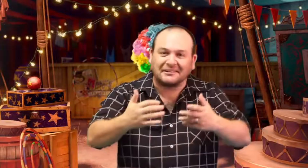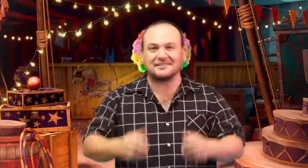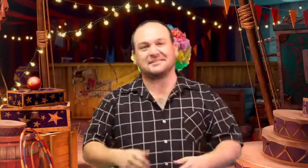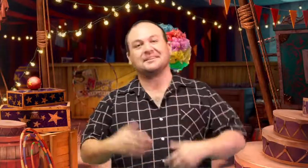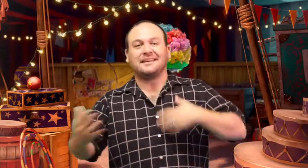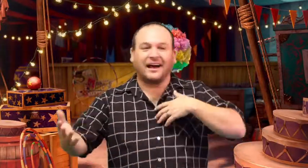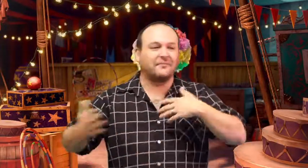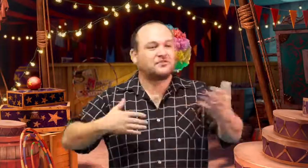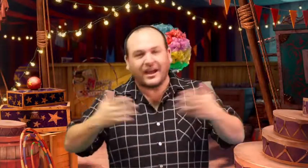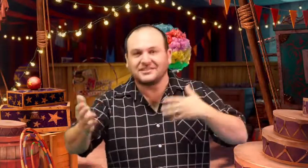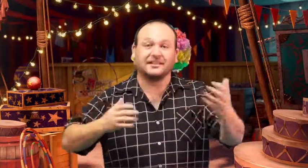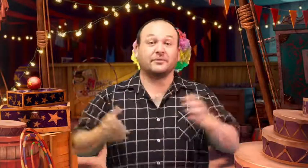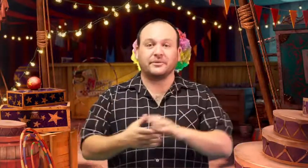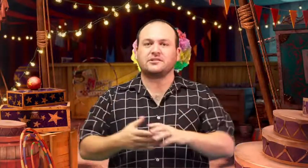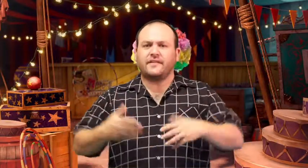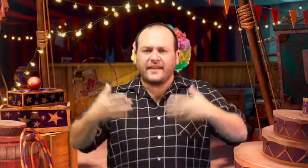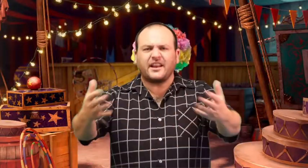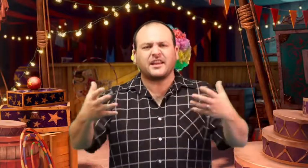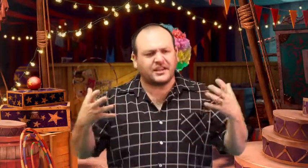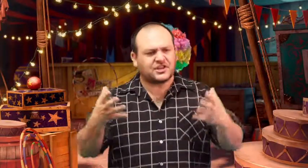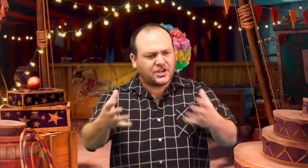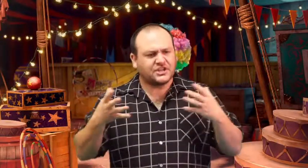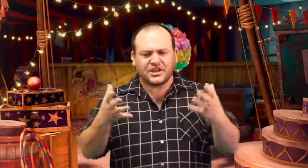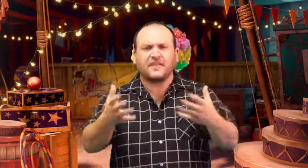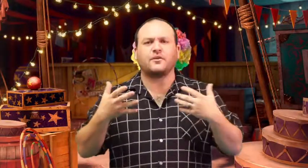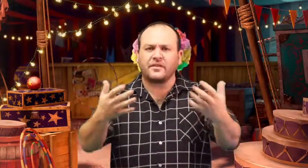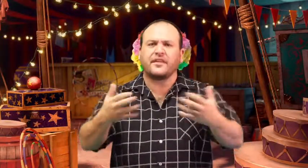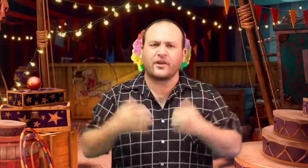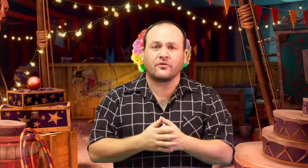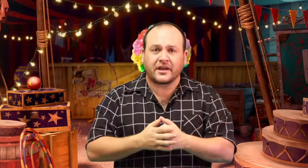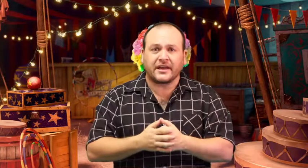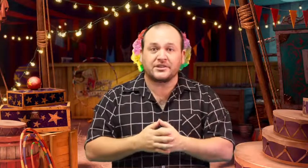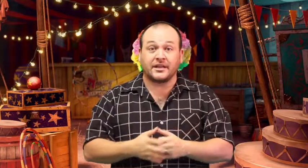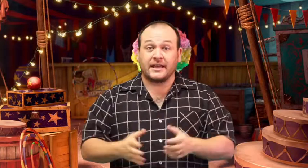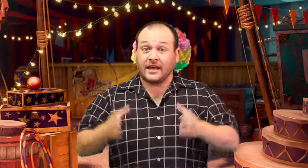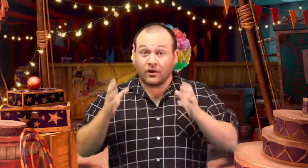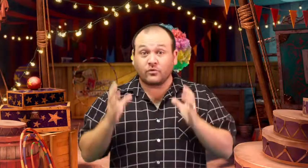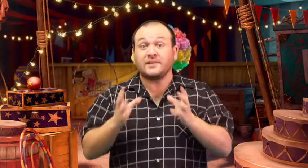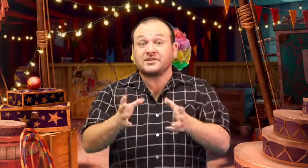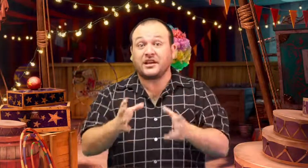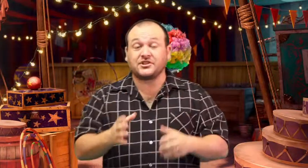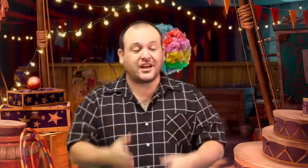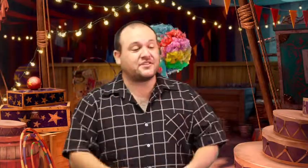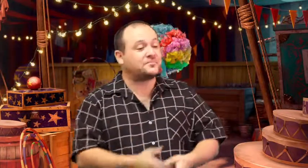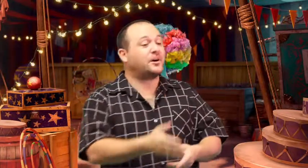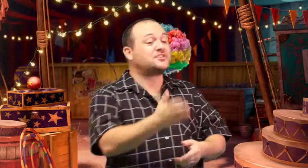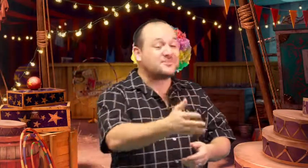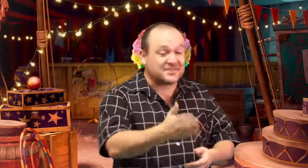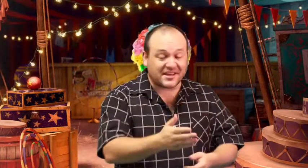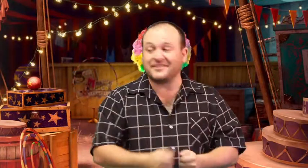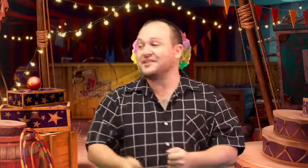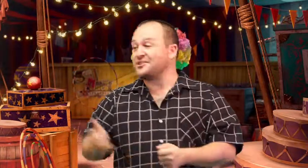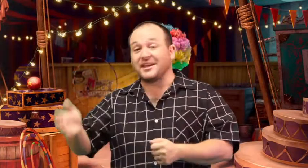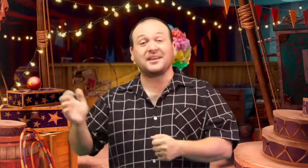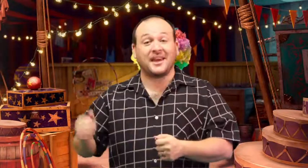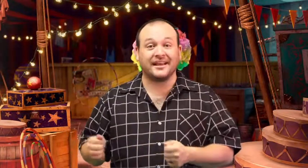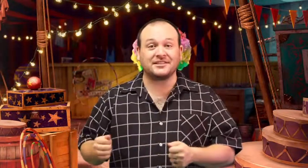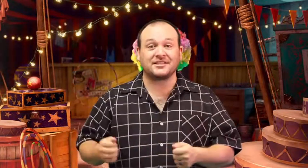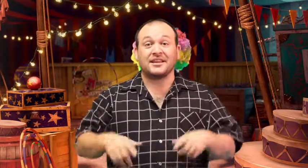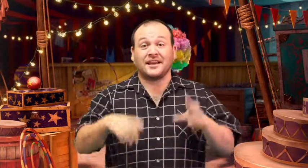hugs, chat a little bit. So they kind of get together with their congregation. And on one such day, this pastor was standing there shaking hands, and